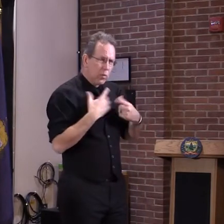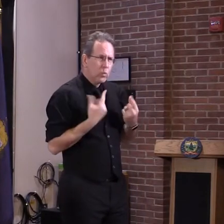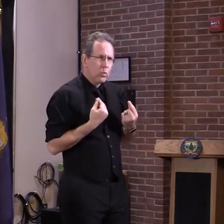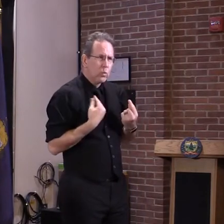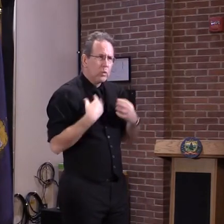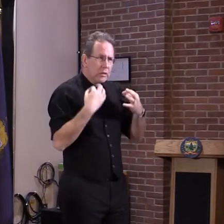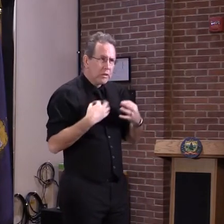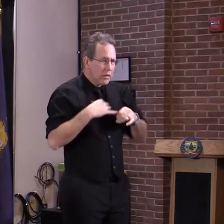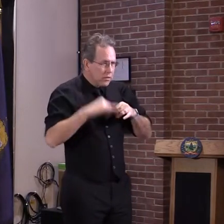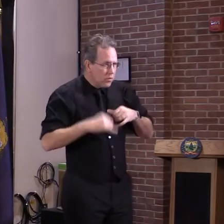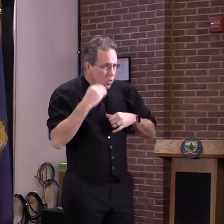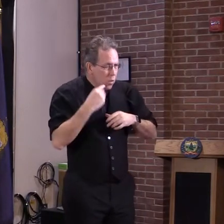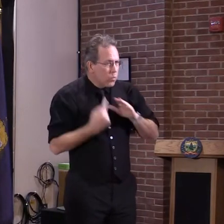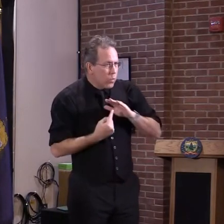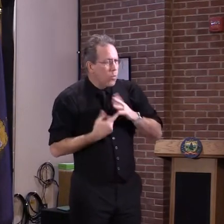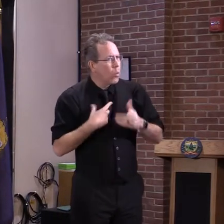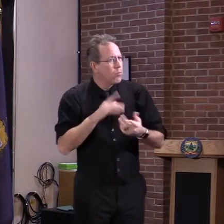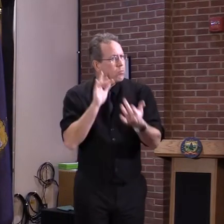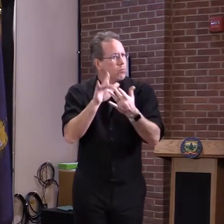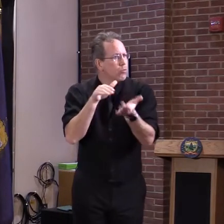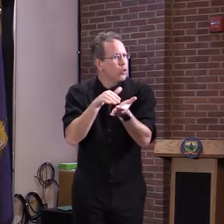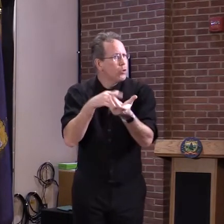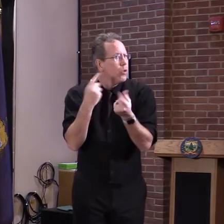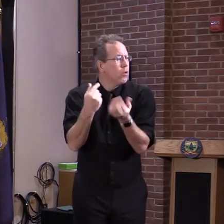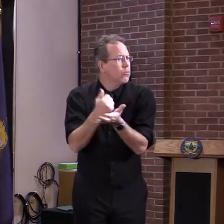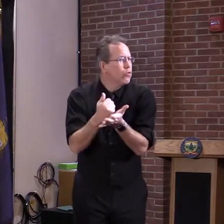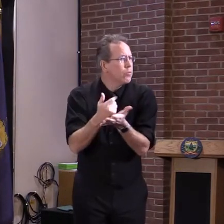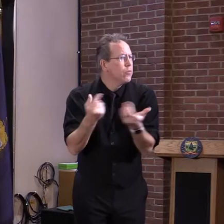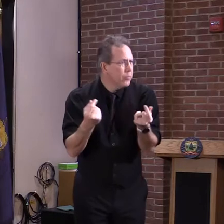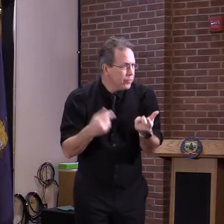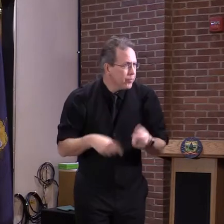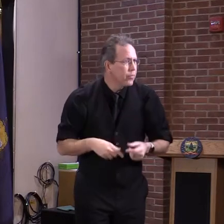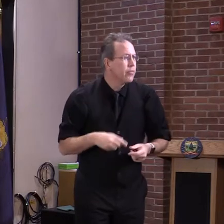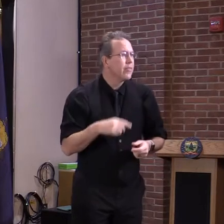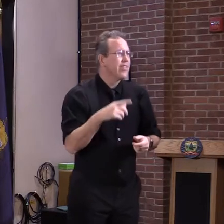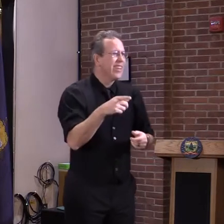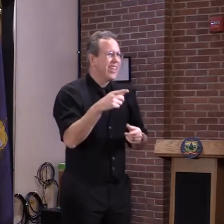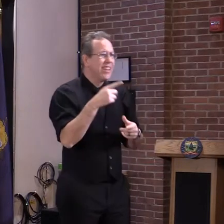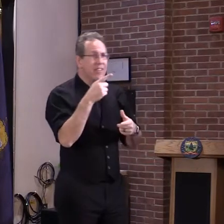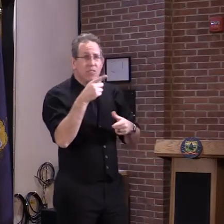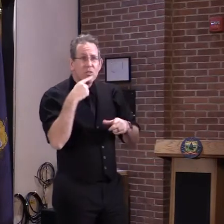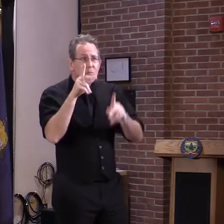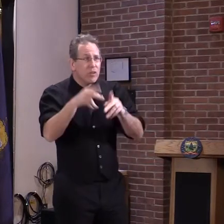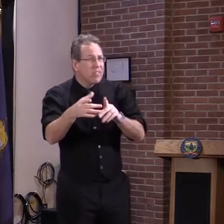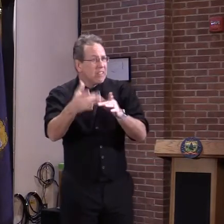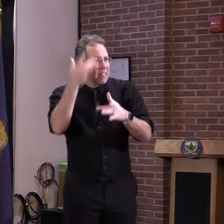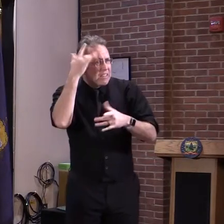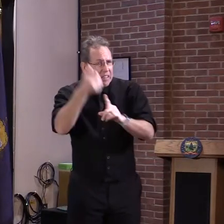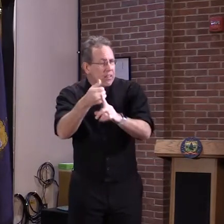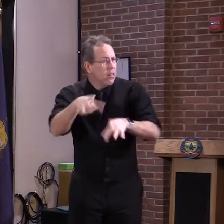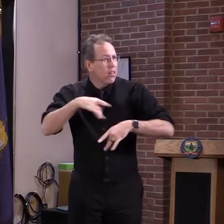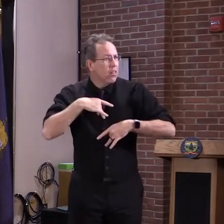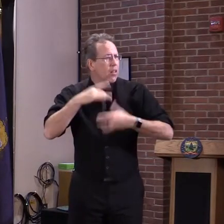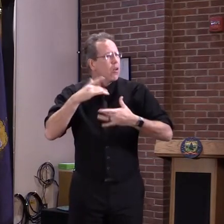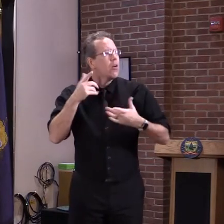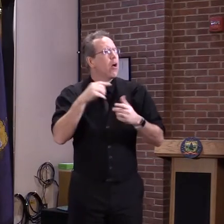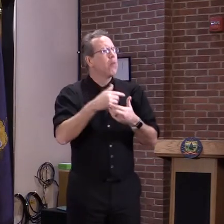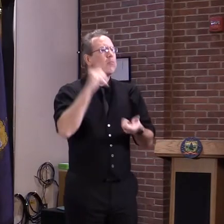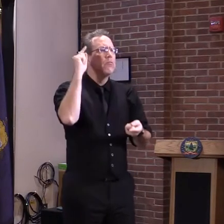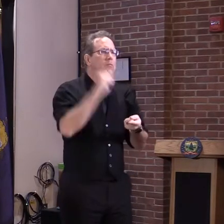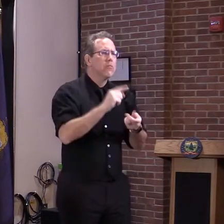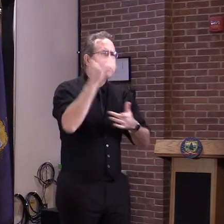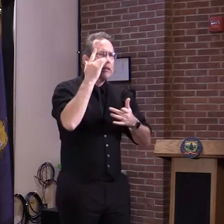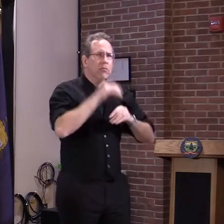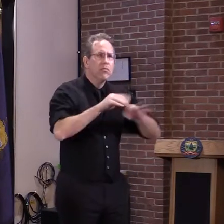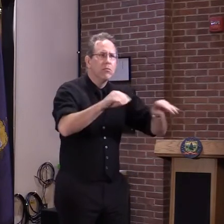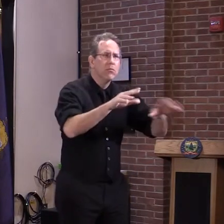for ability to decrease transmission of virus at a time when there's a significant amount of virus around. It's a much